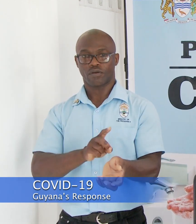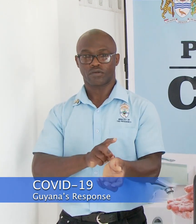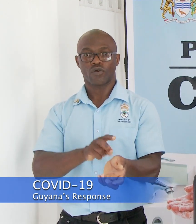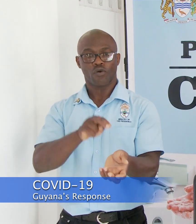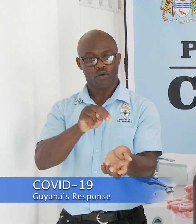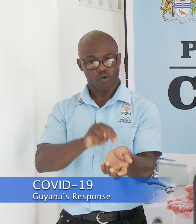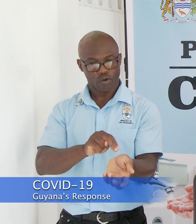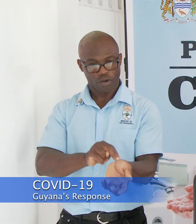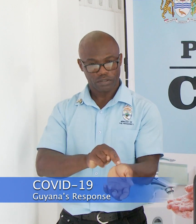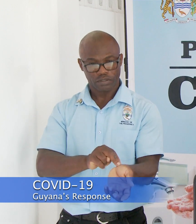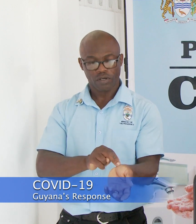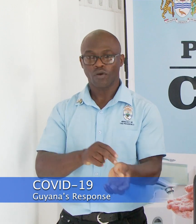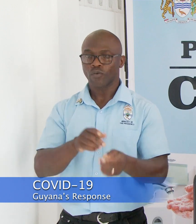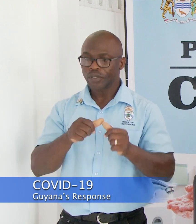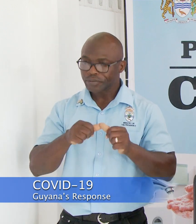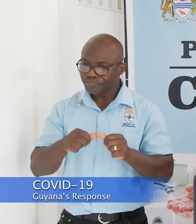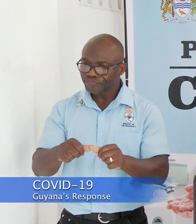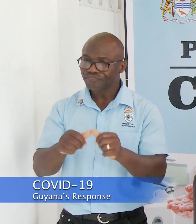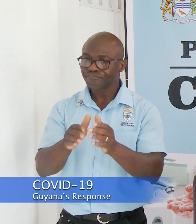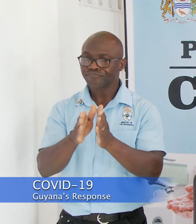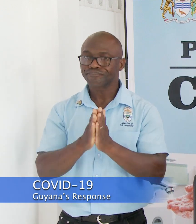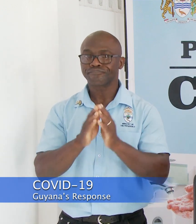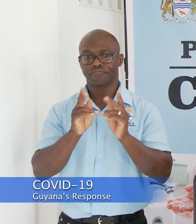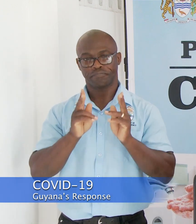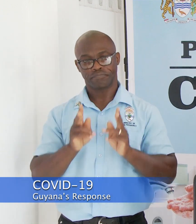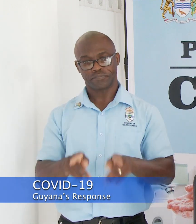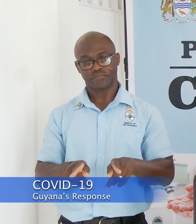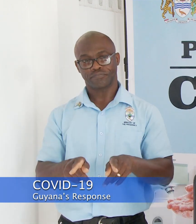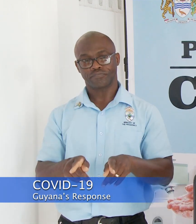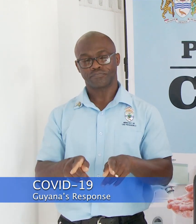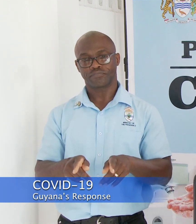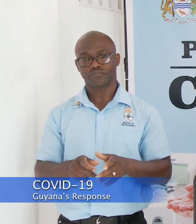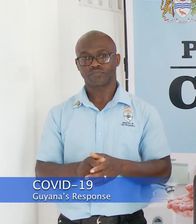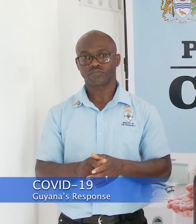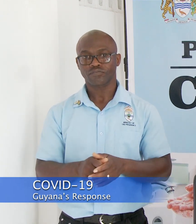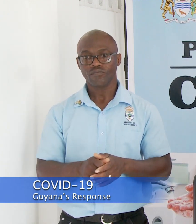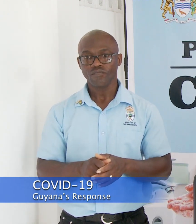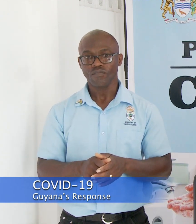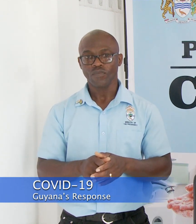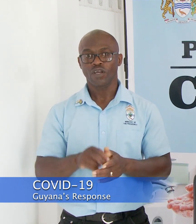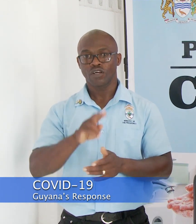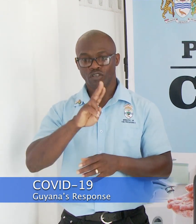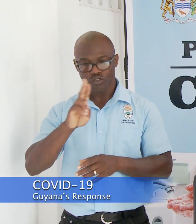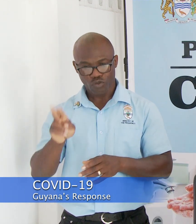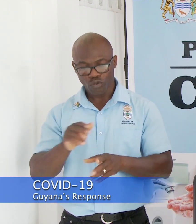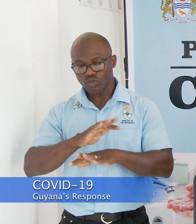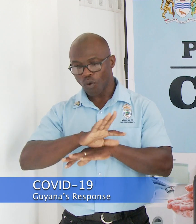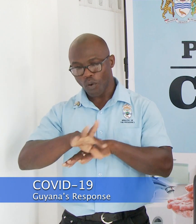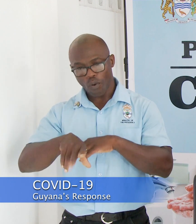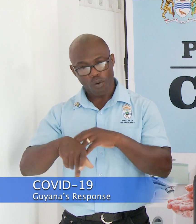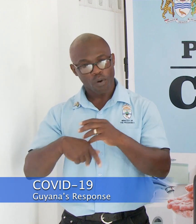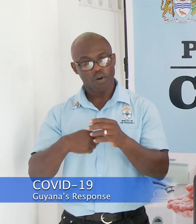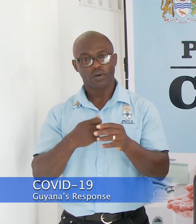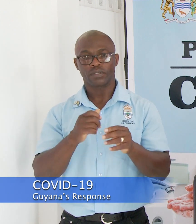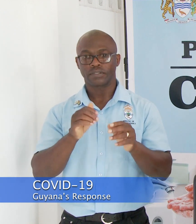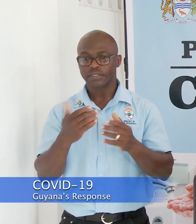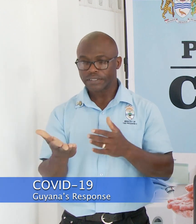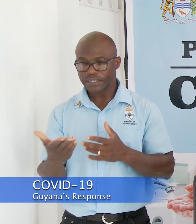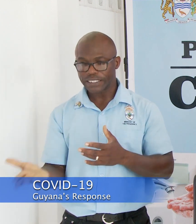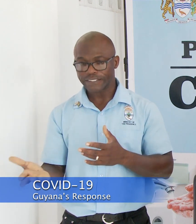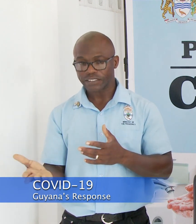We continue to ask that persons use the preventative measures, that